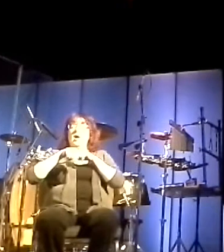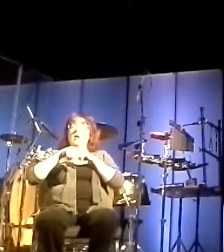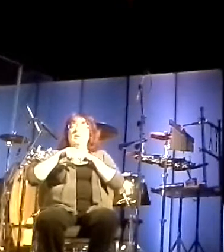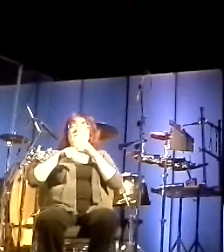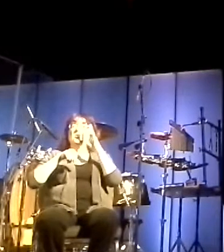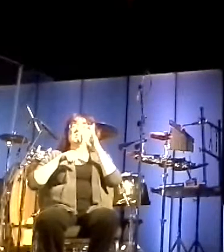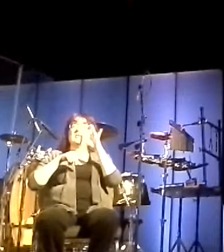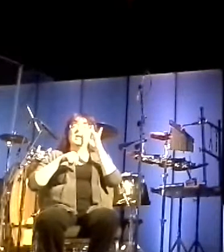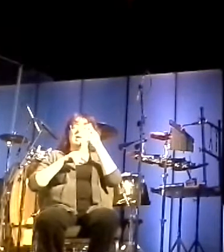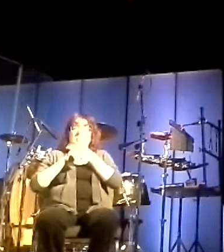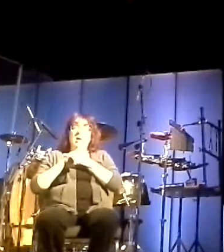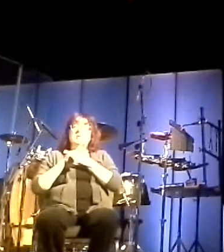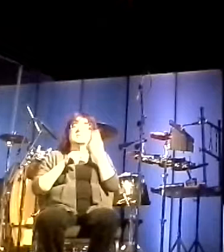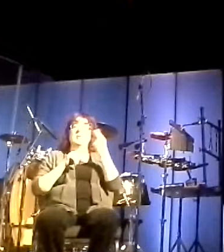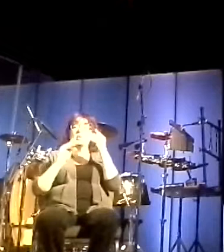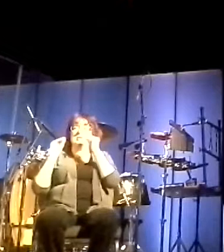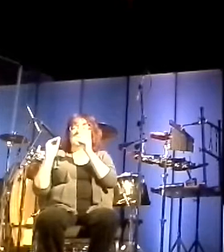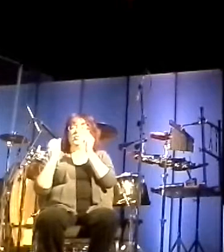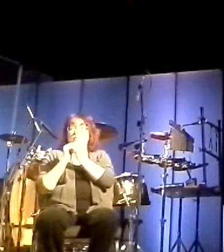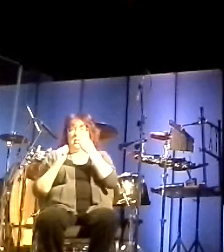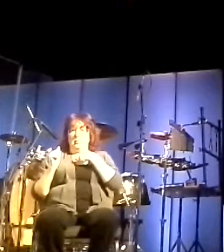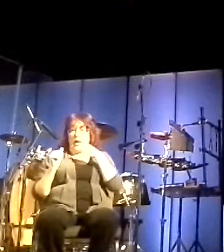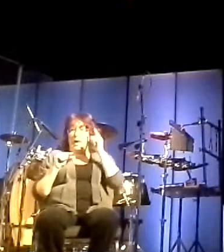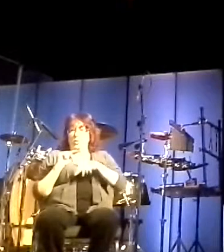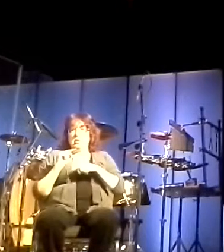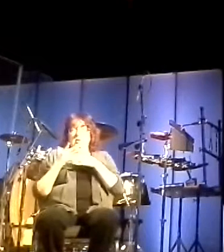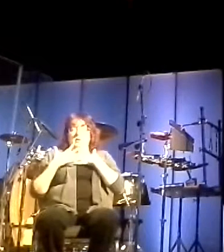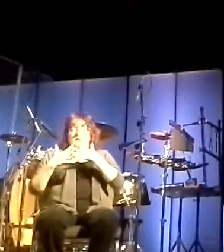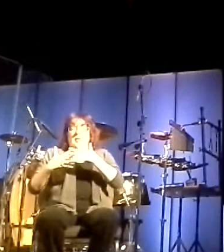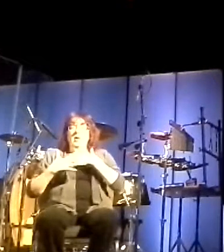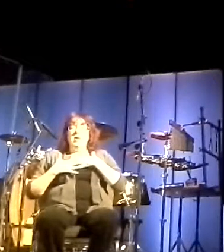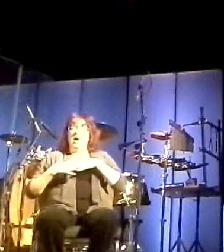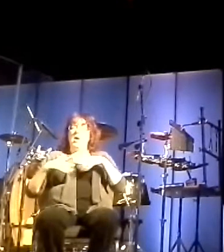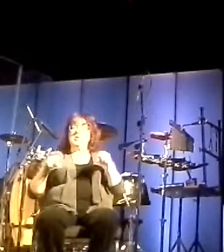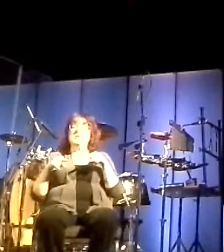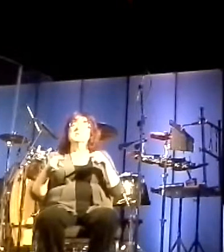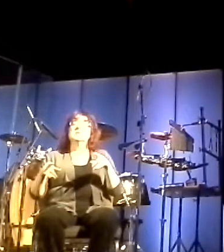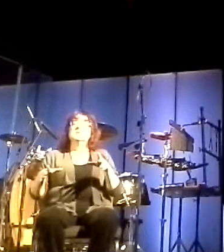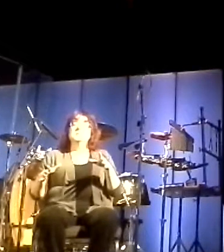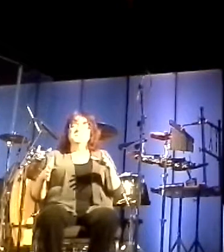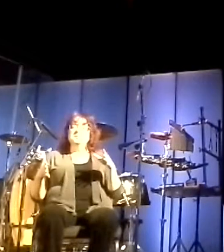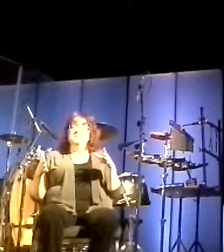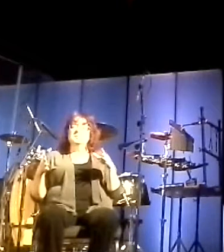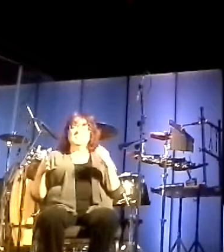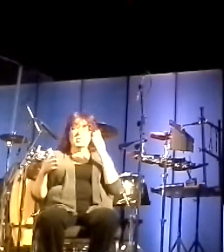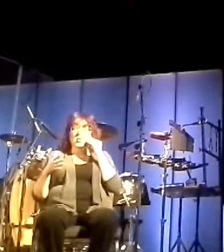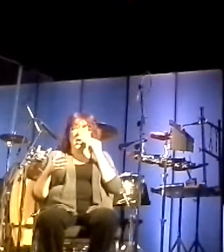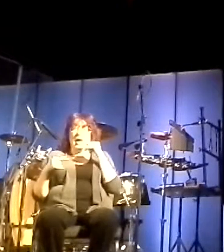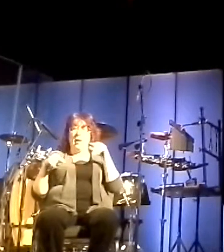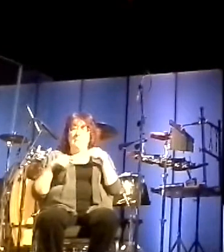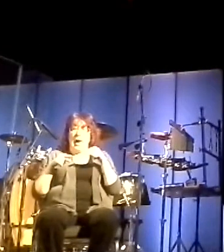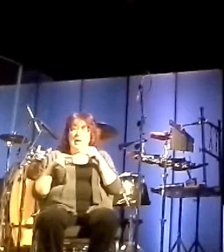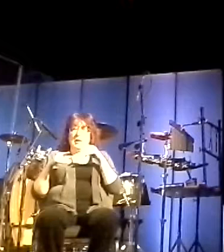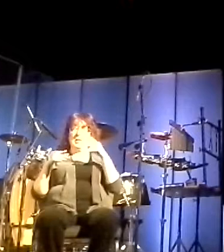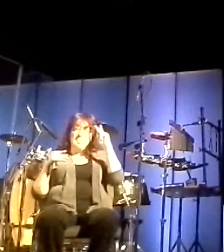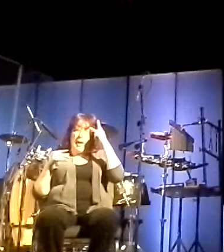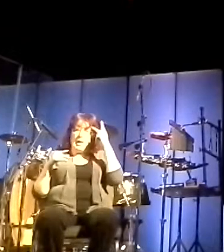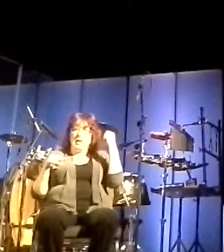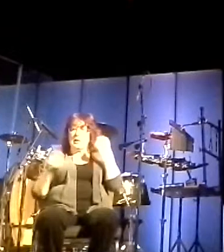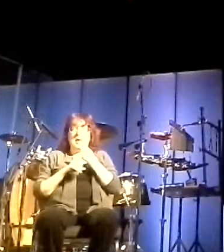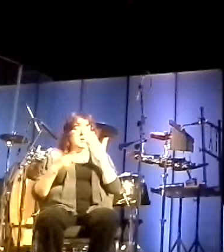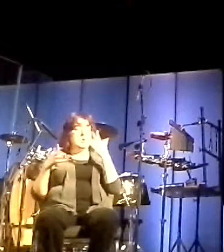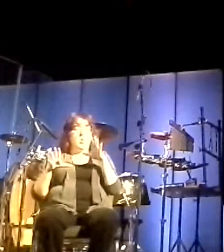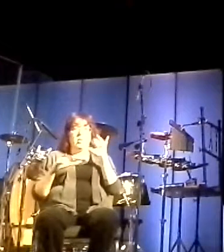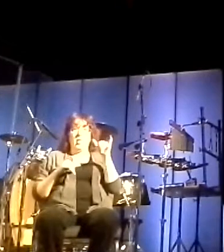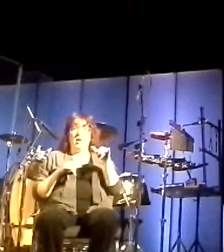almost 7 or 8 months, I had somebody teach with me just because I couldn't catch my breath. I was so anxious. And if you've ever had a panic attack, you wouldn't wish it on your worst